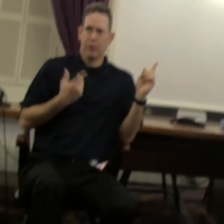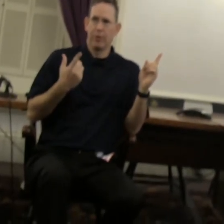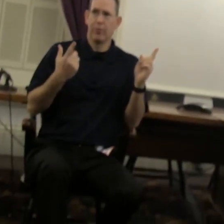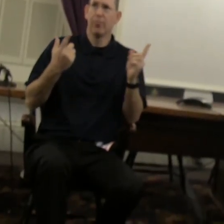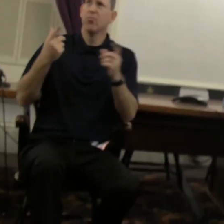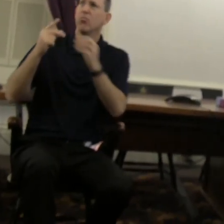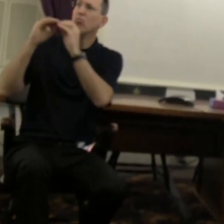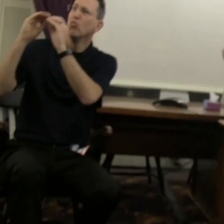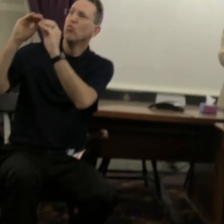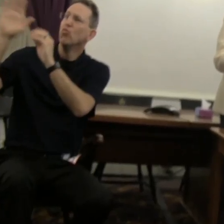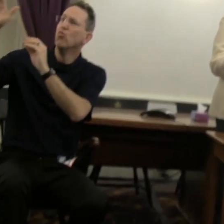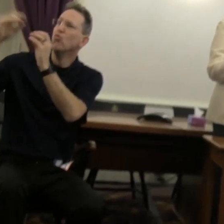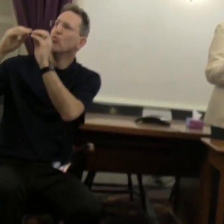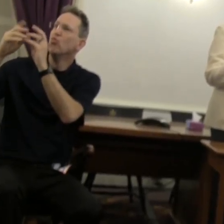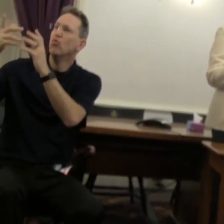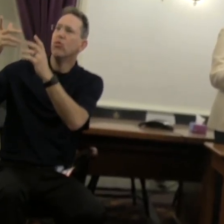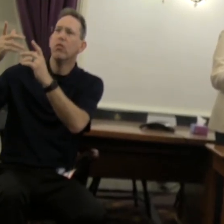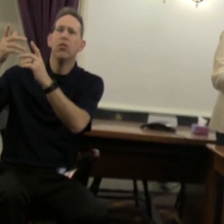living programs.